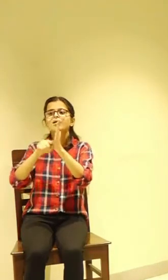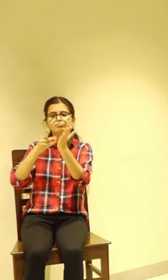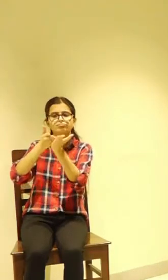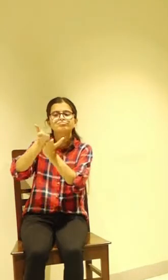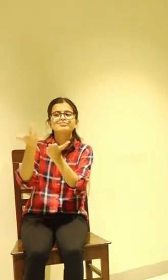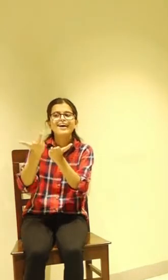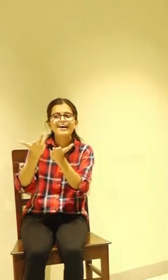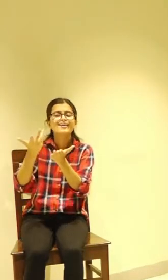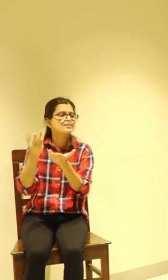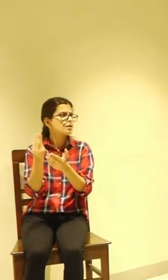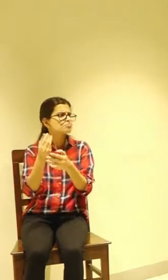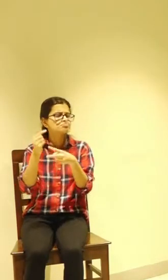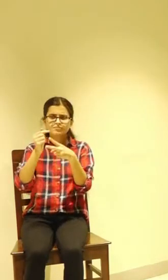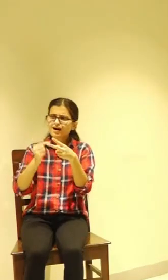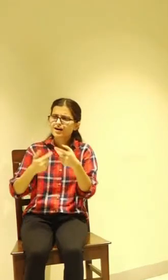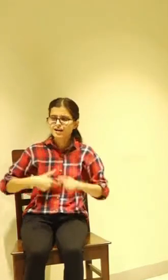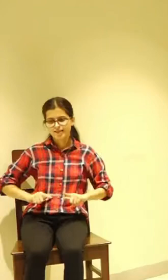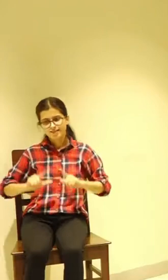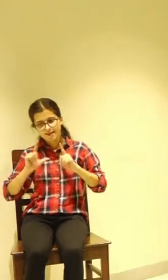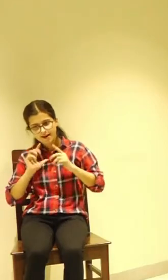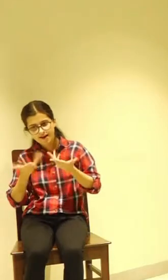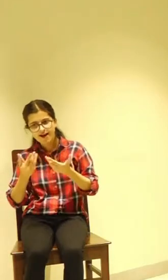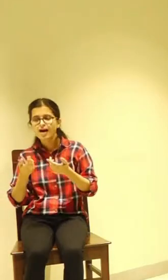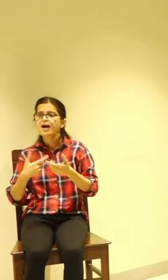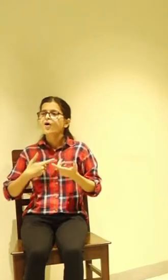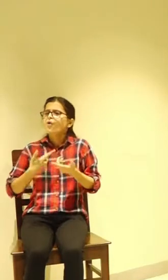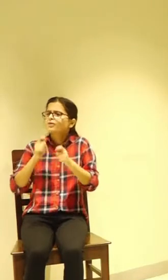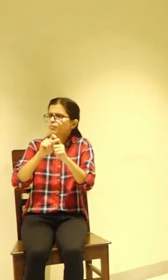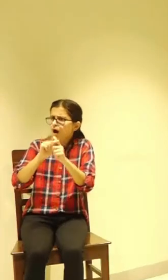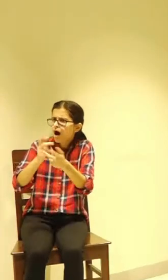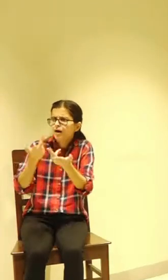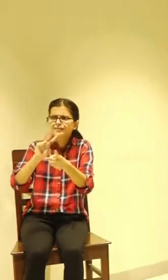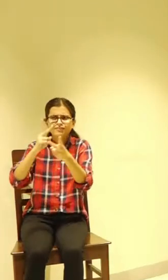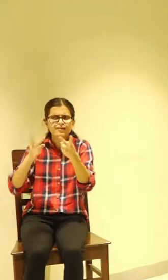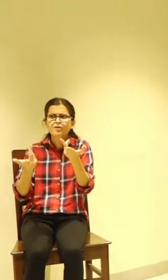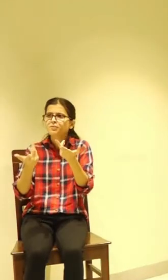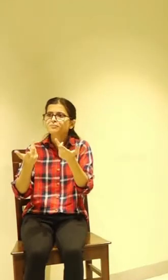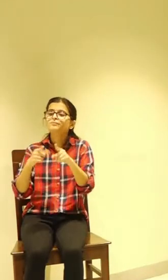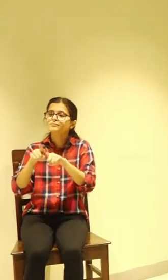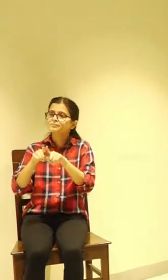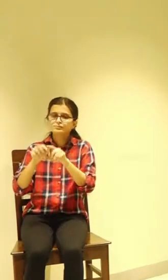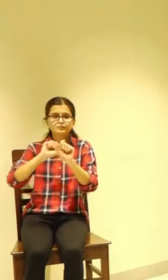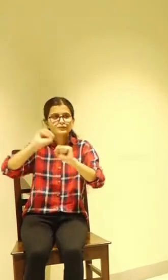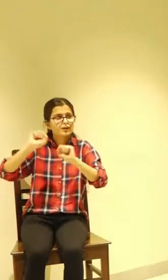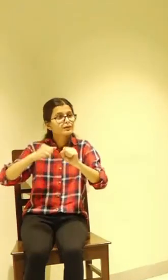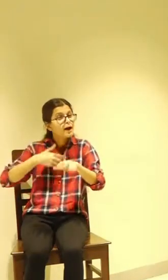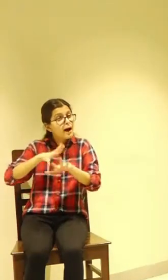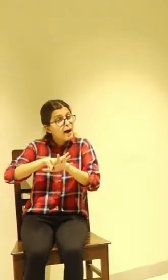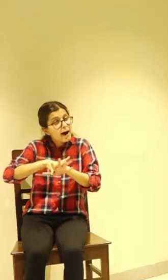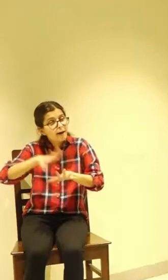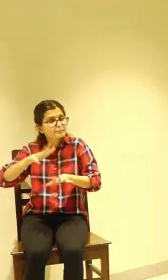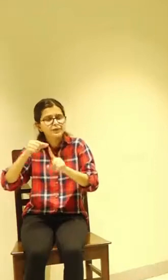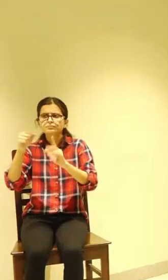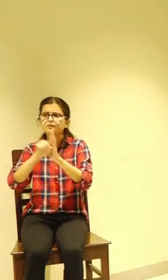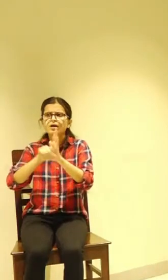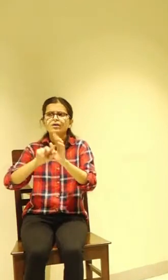some conditions of living, conditions of work. Then you come to specifics, minimum wages, and then you come to certain abstract principles which you can never bring